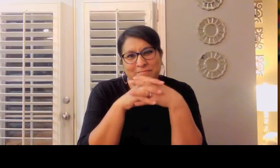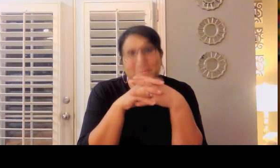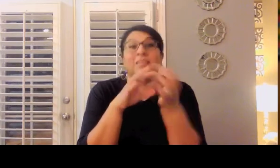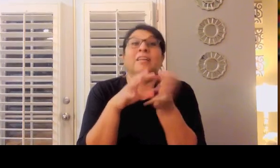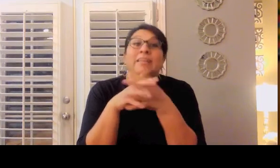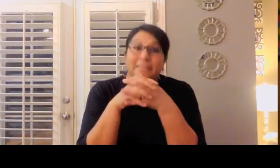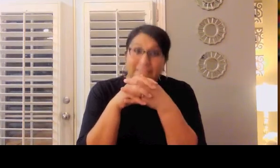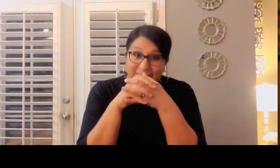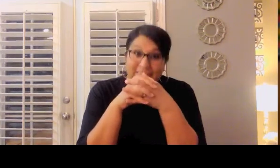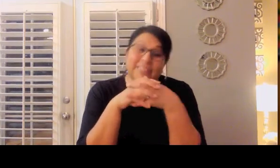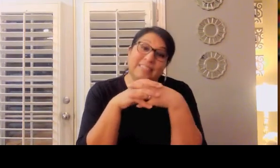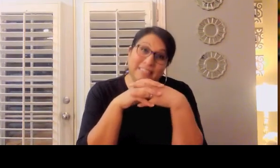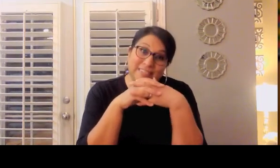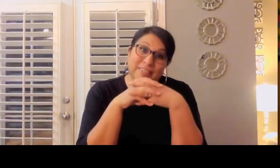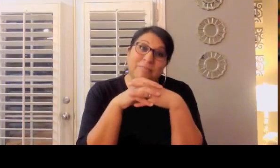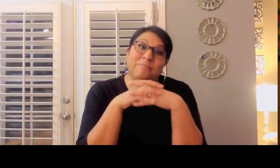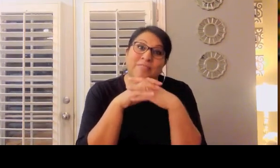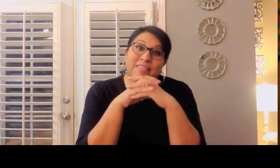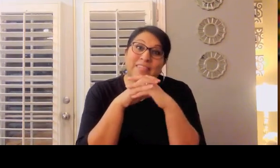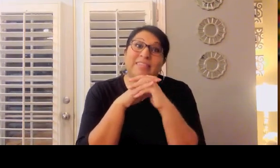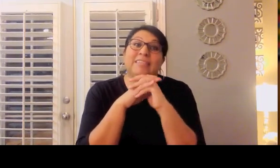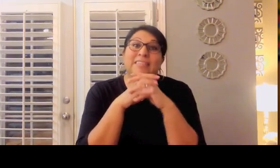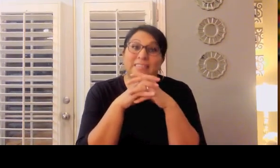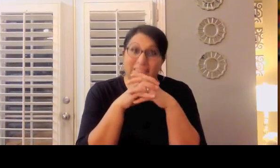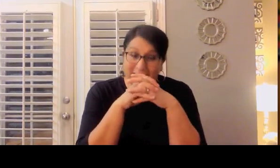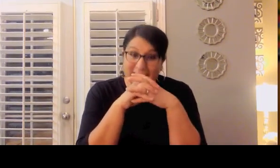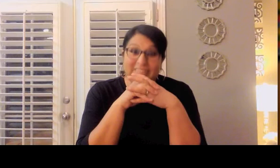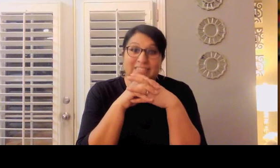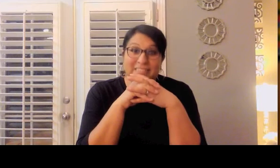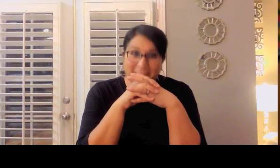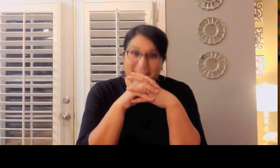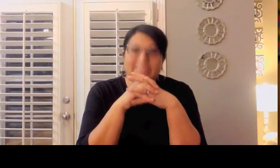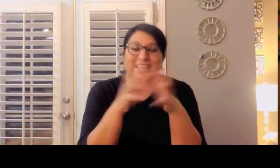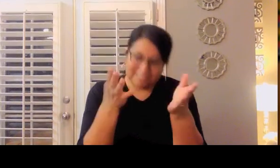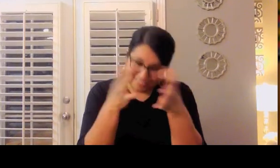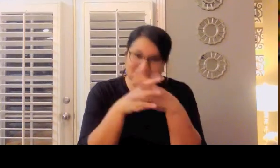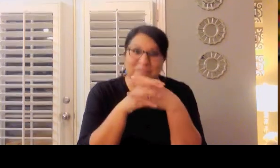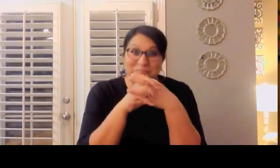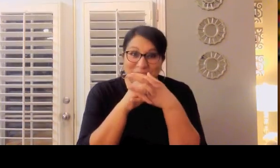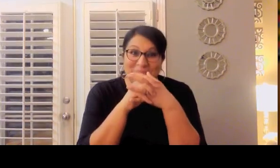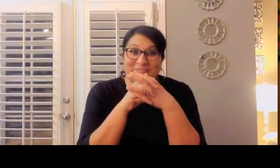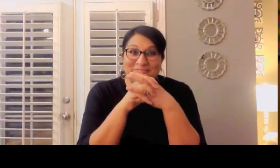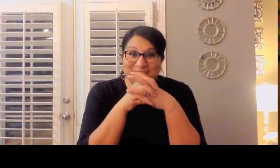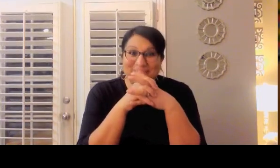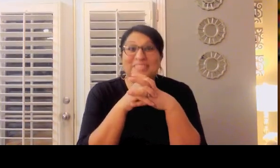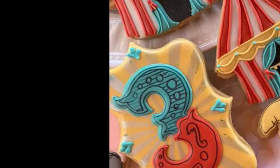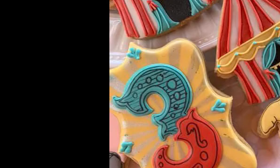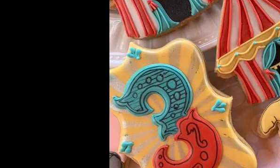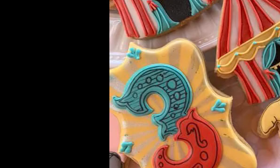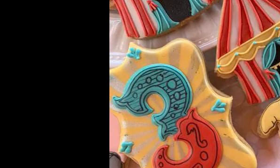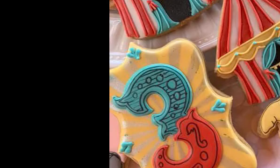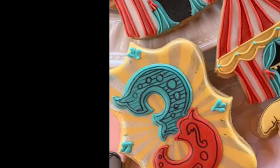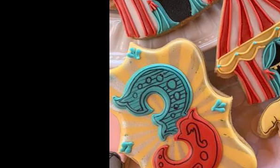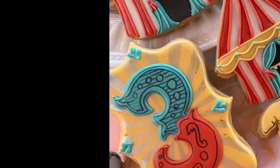for it was a birthday party for Ava. Not yeah. my, but then yeah. those are looking amazing. Like I'll pop them yes. on